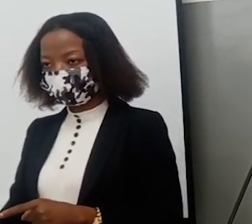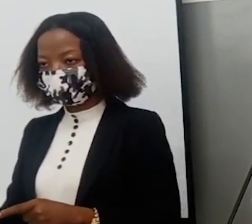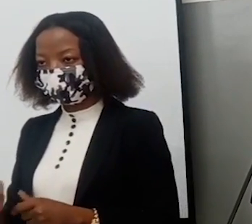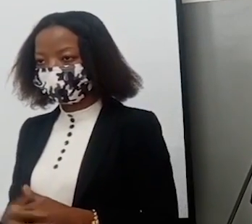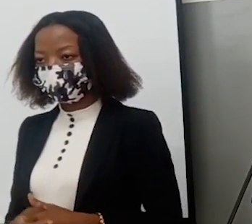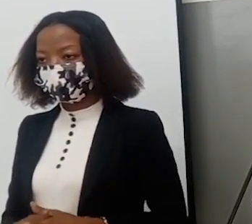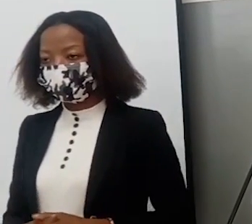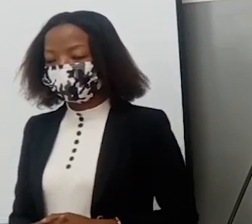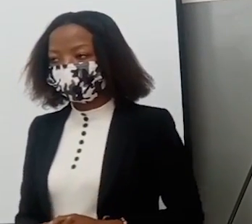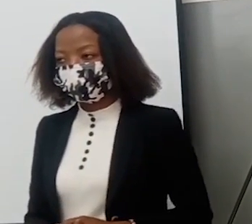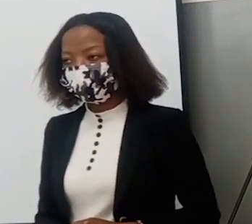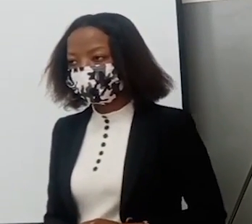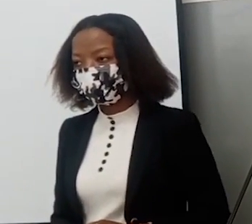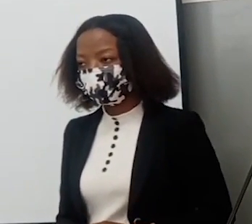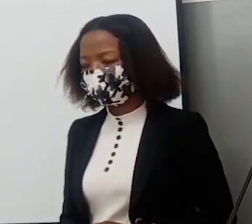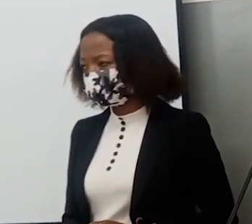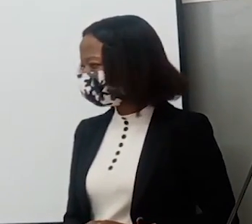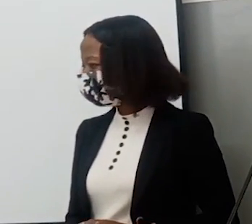beds.